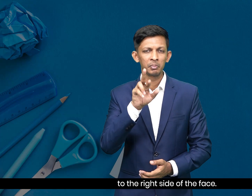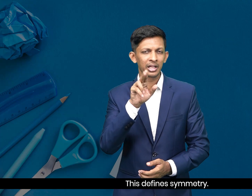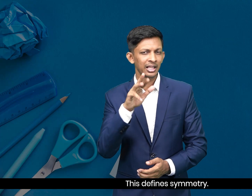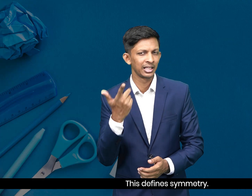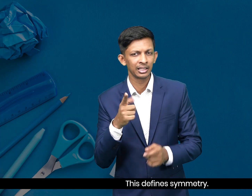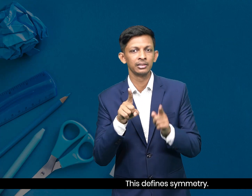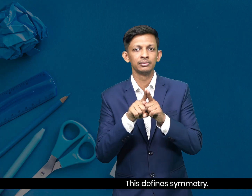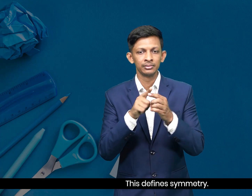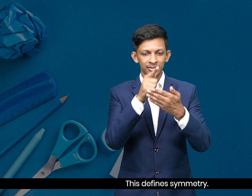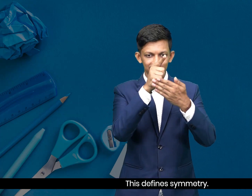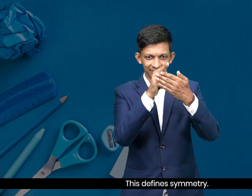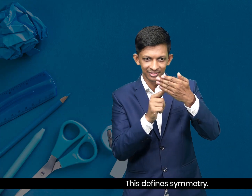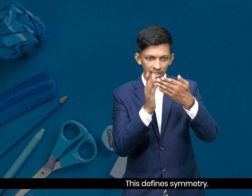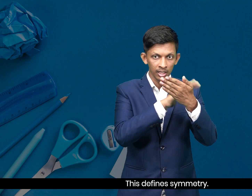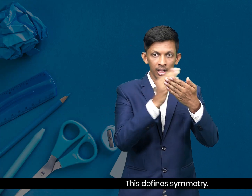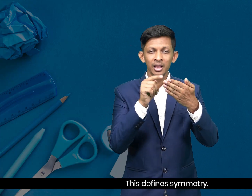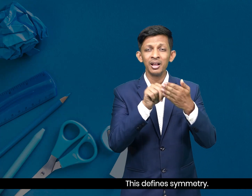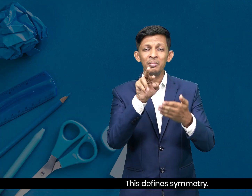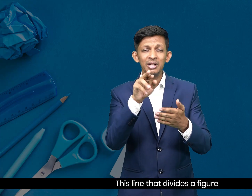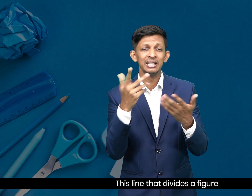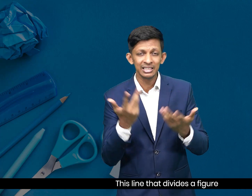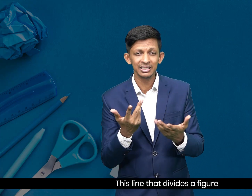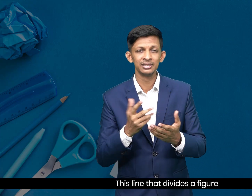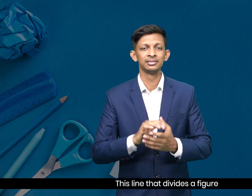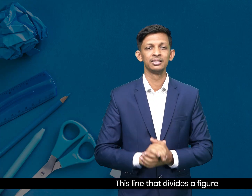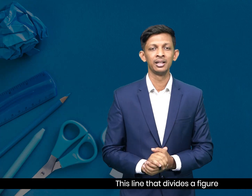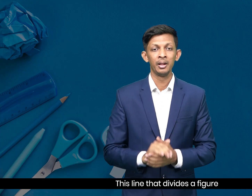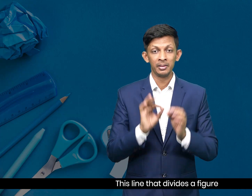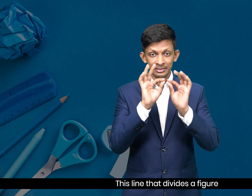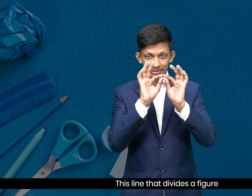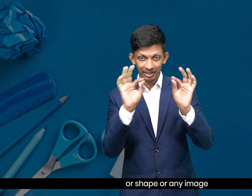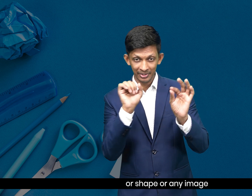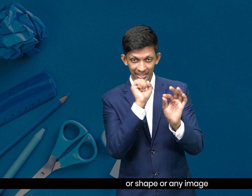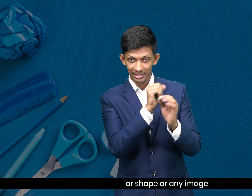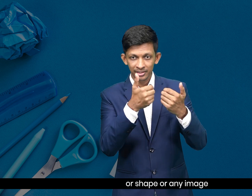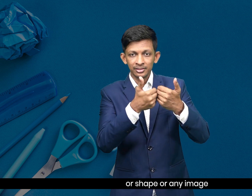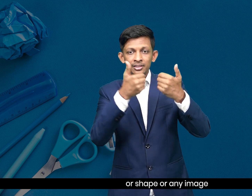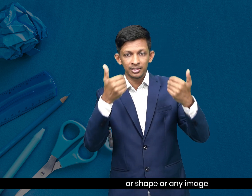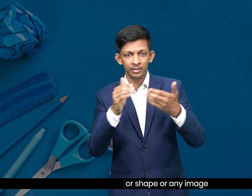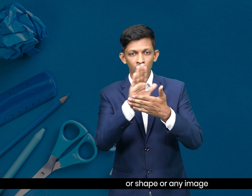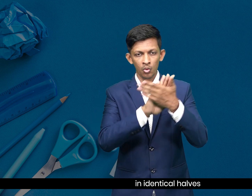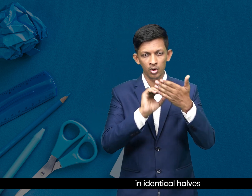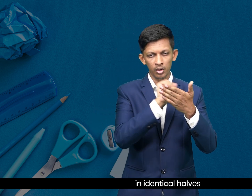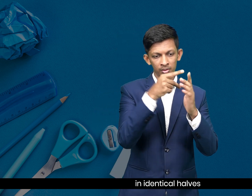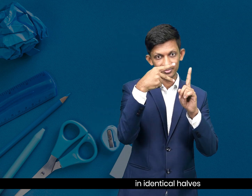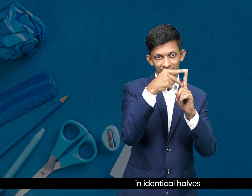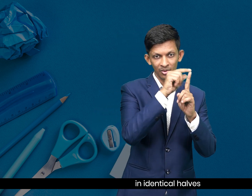This defines symmetry. The line that divides a figure or shape or any image in identical